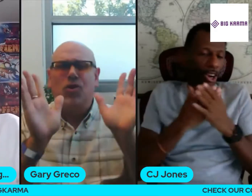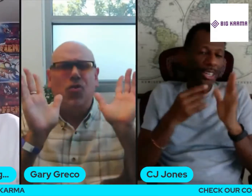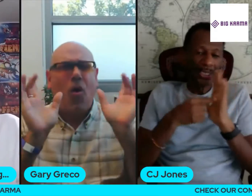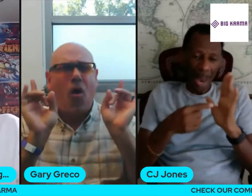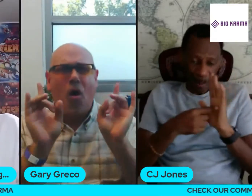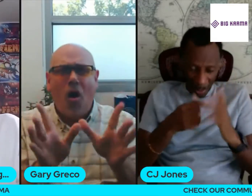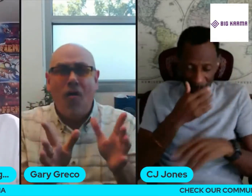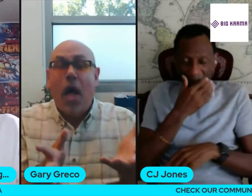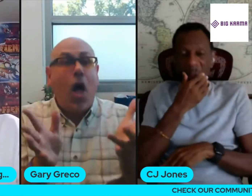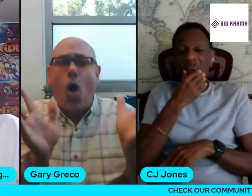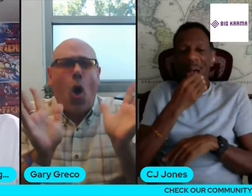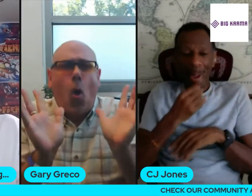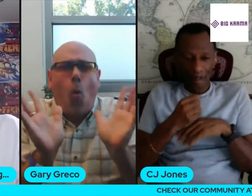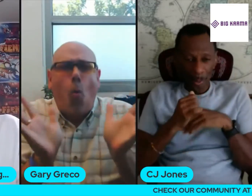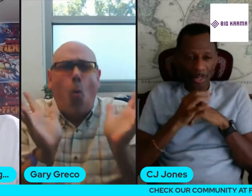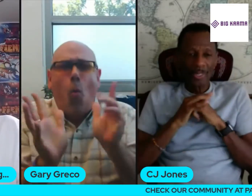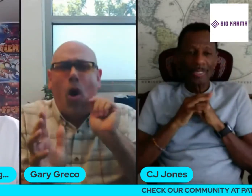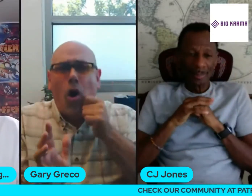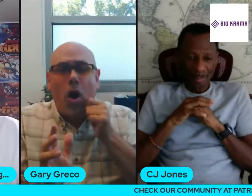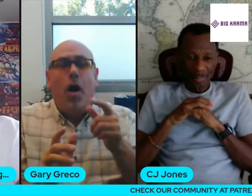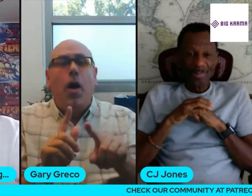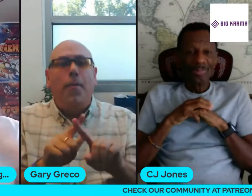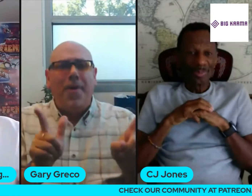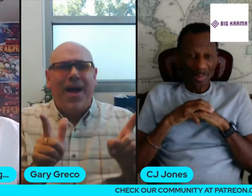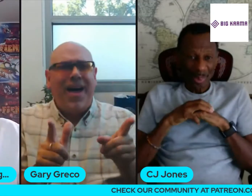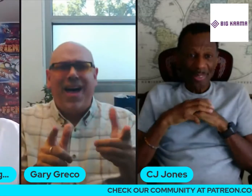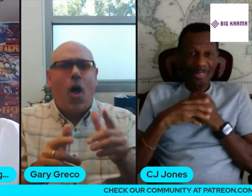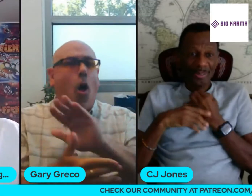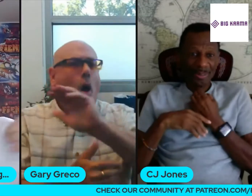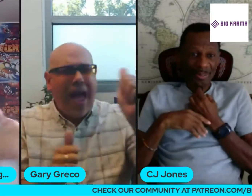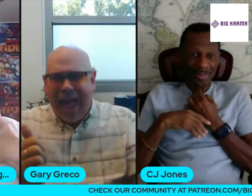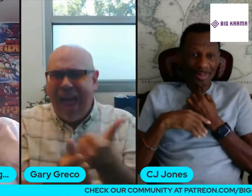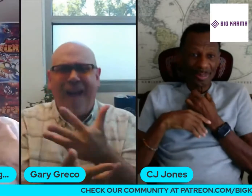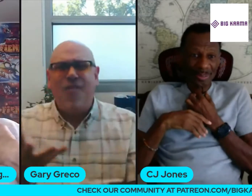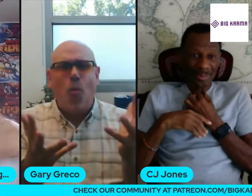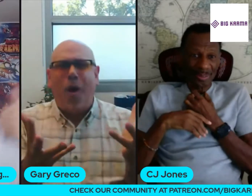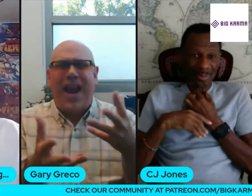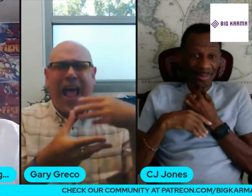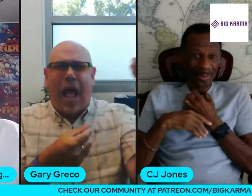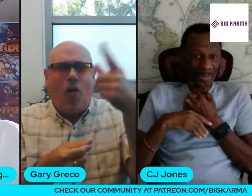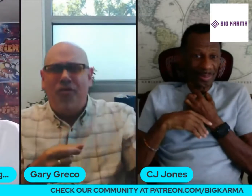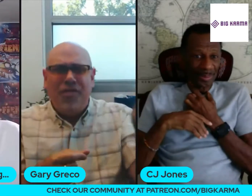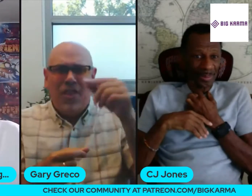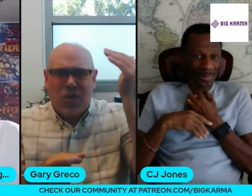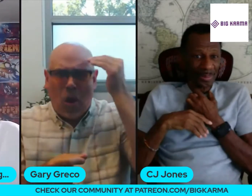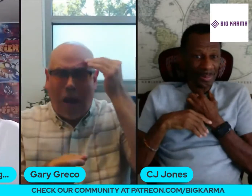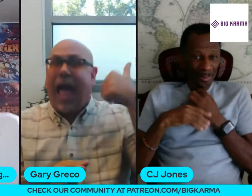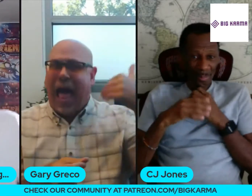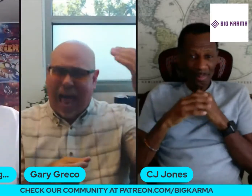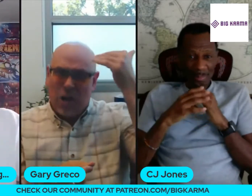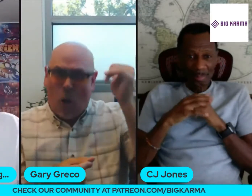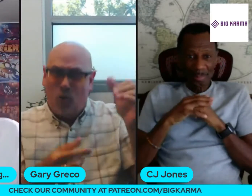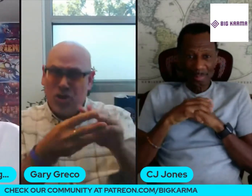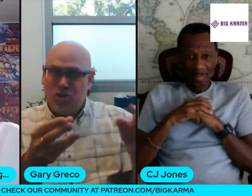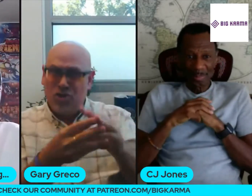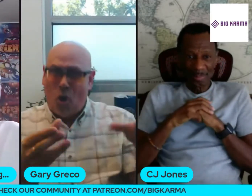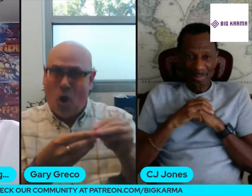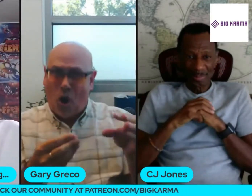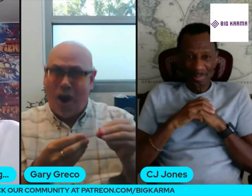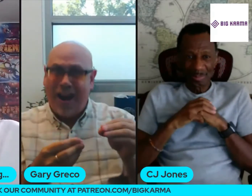it resonate with the Asian audience, but also everybody out there. I loved Crazy Rich Asians, and I'm not